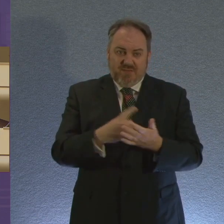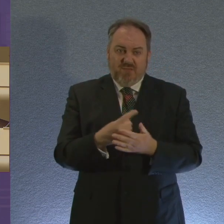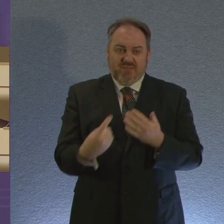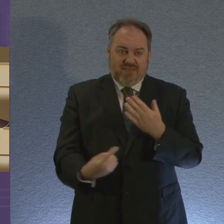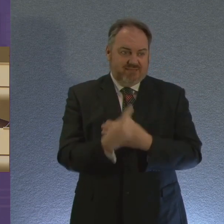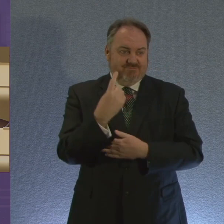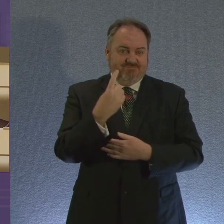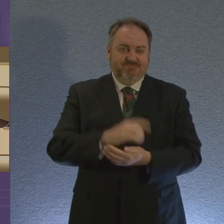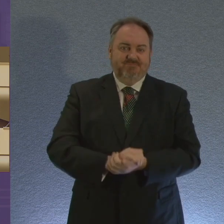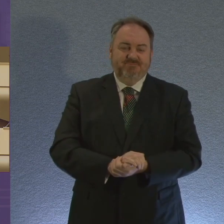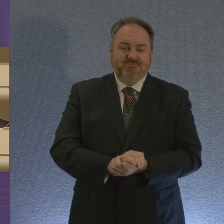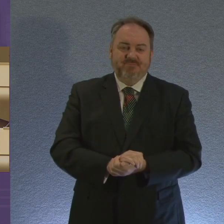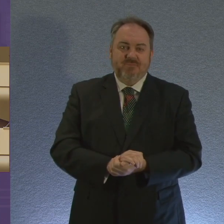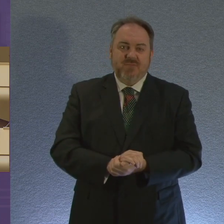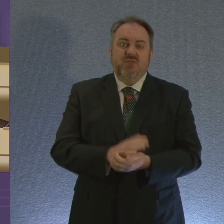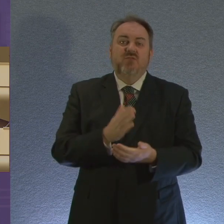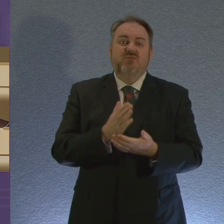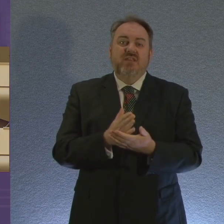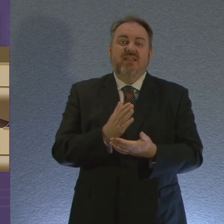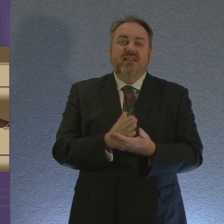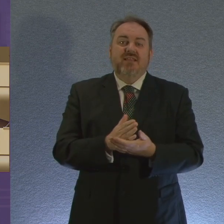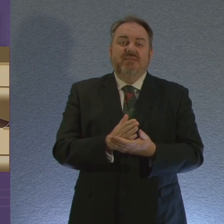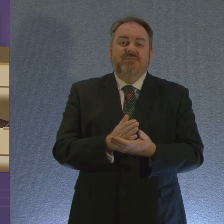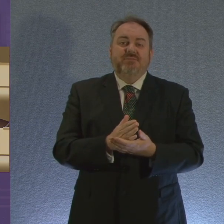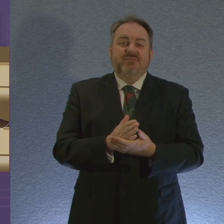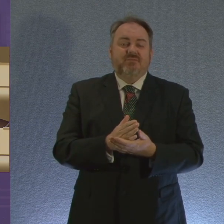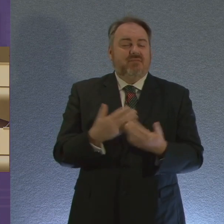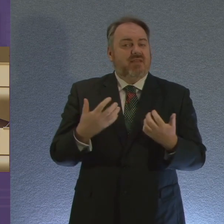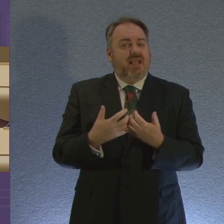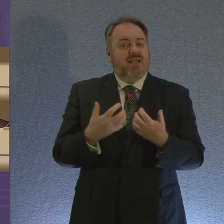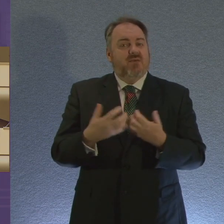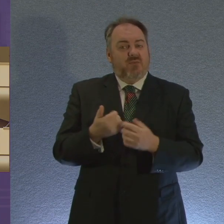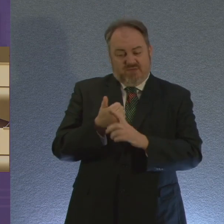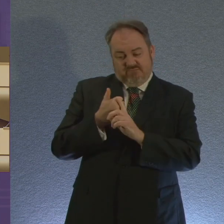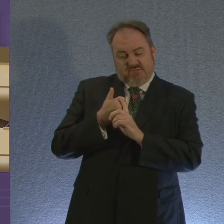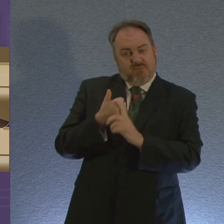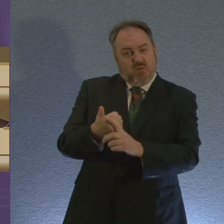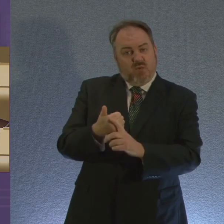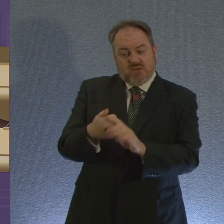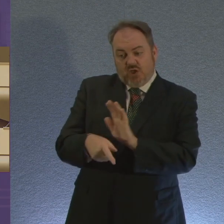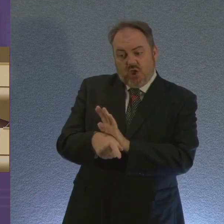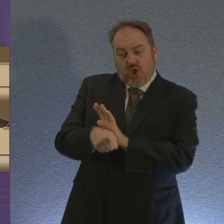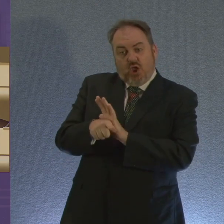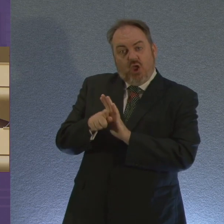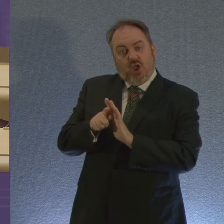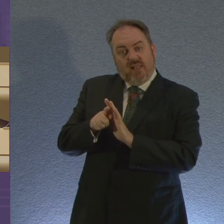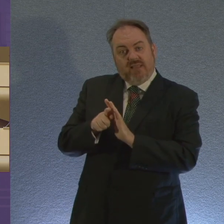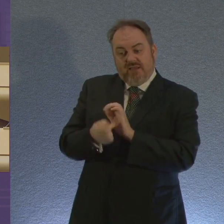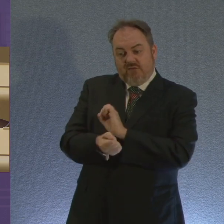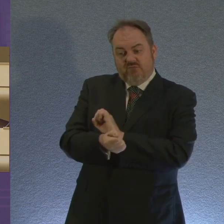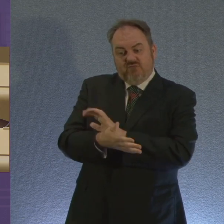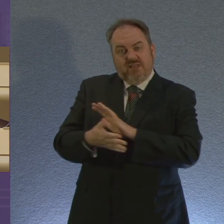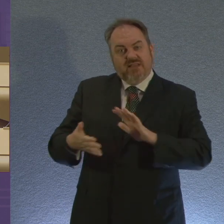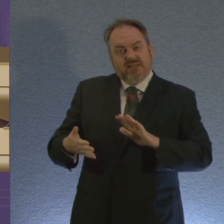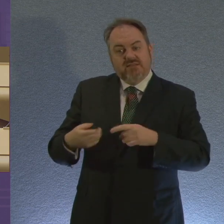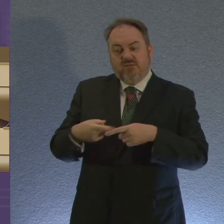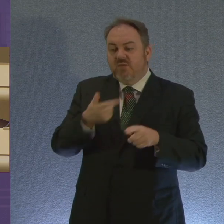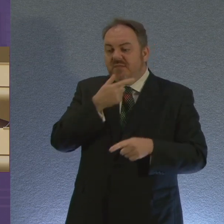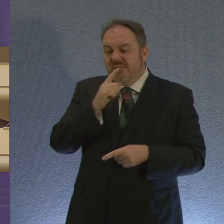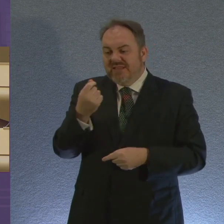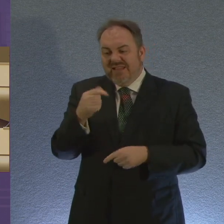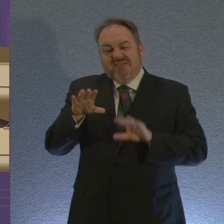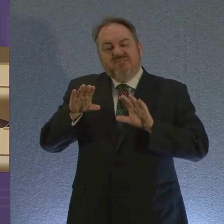the provisions in relation to prisoner release are correct for prisoners who are coming towards the end of their